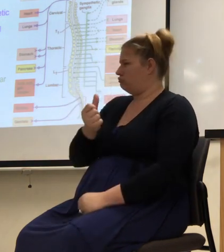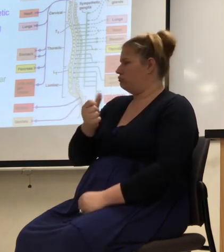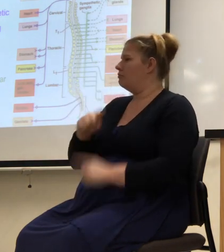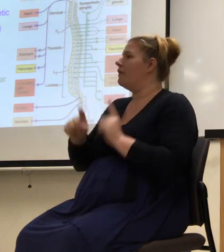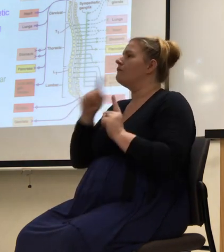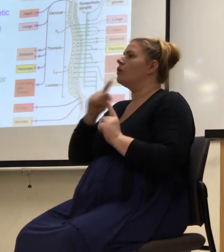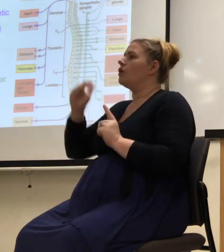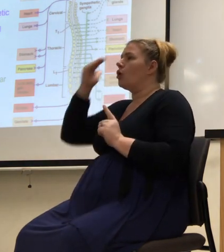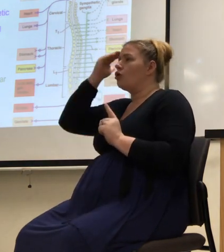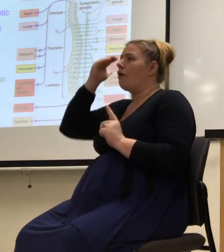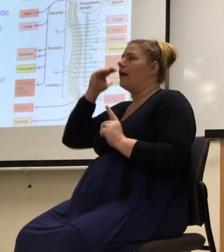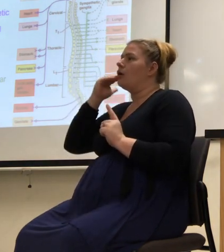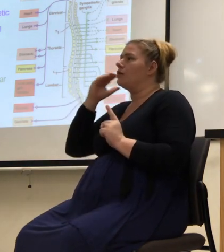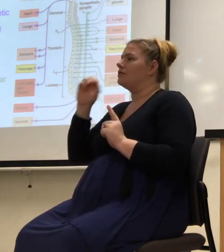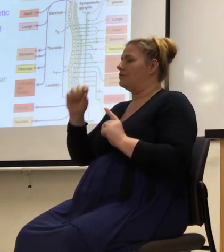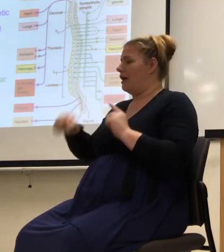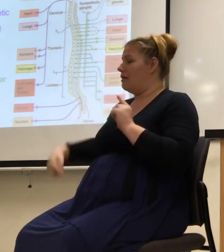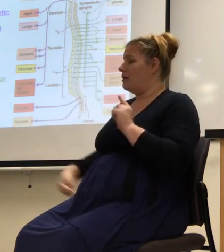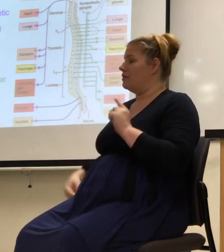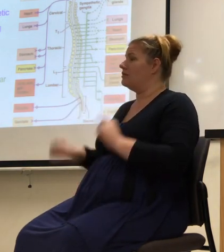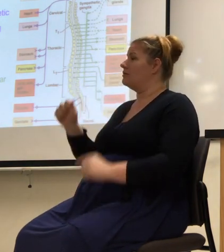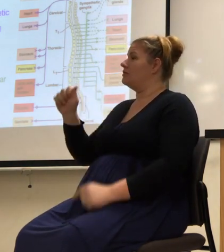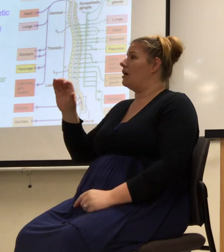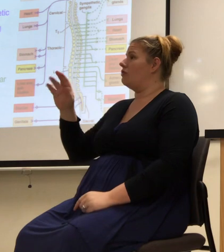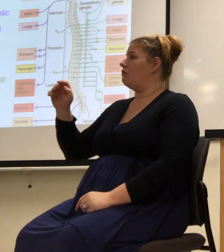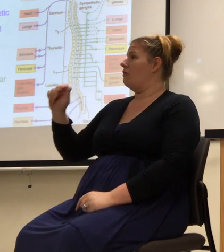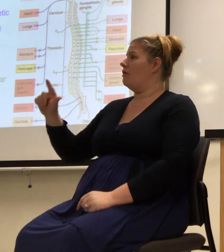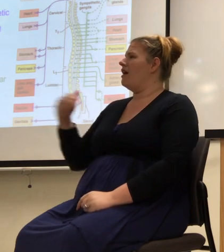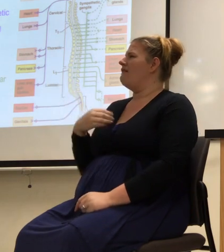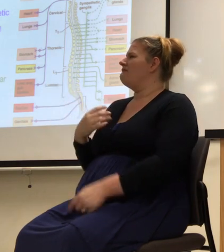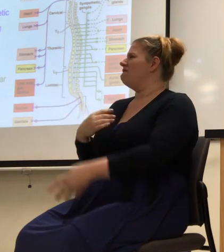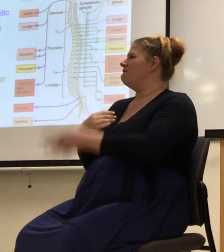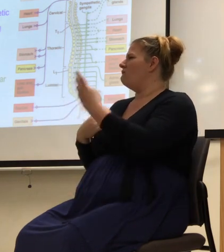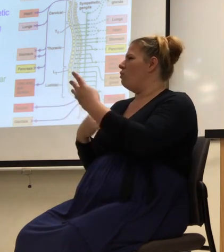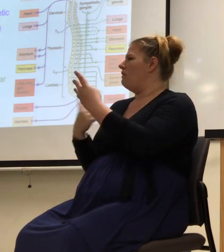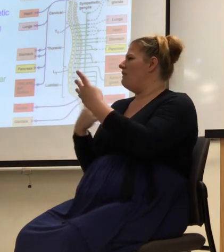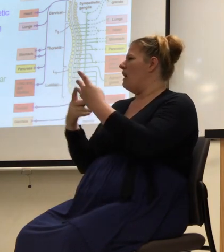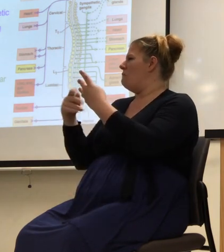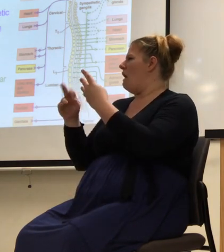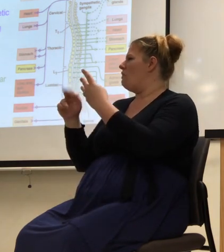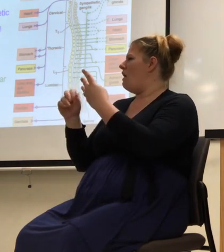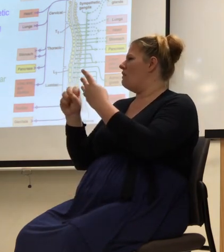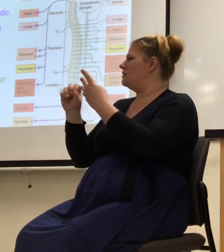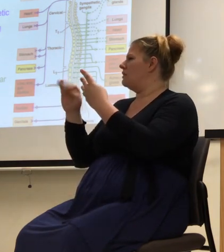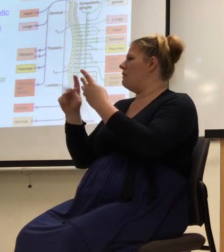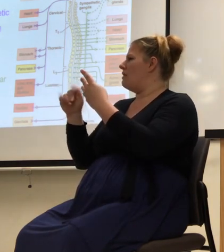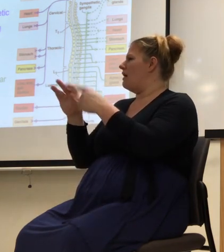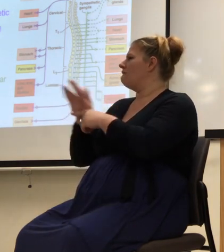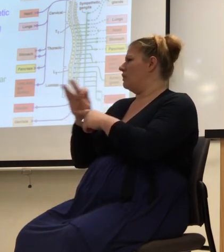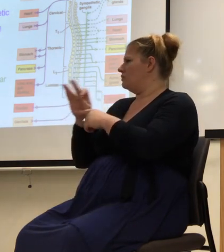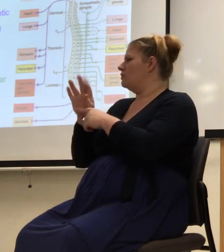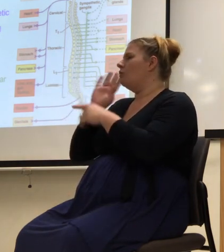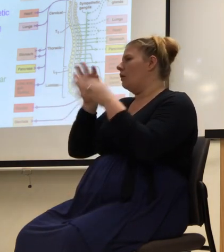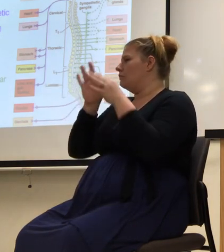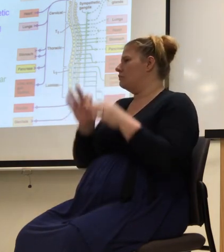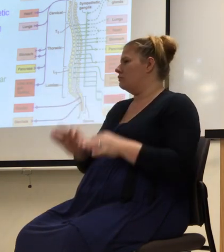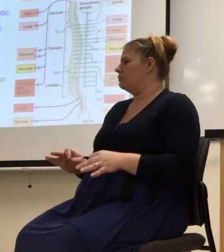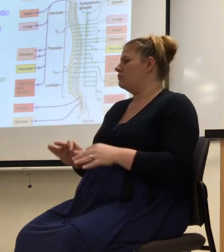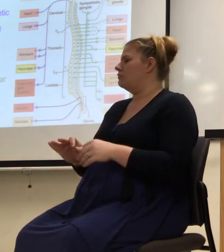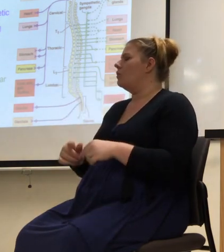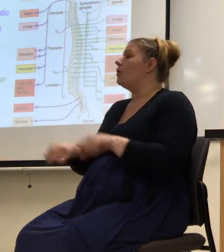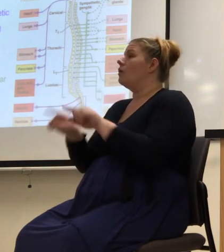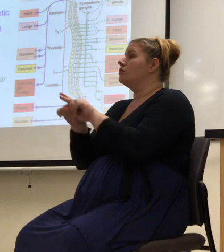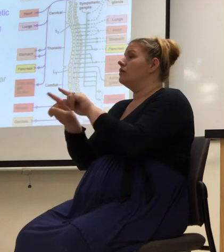actually four cranial nerves that have parasympathetic function. I'll go over them. And there are sacral